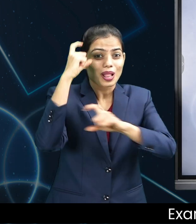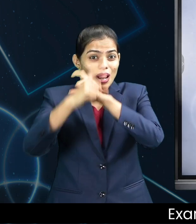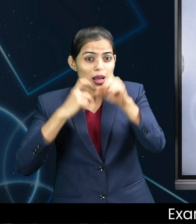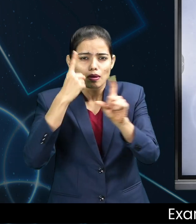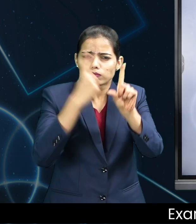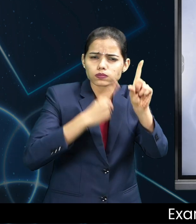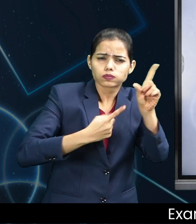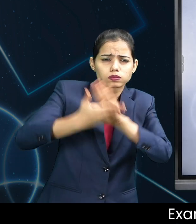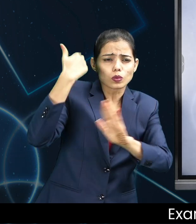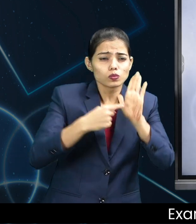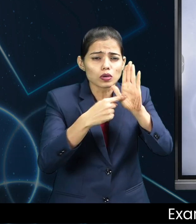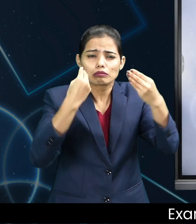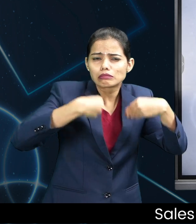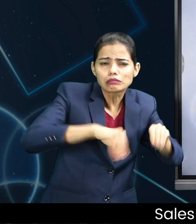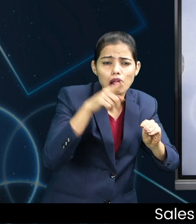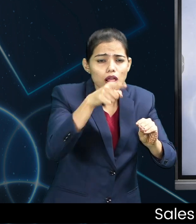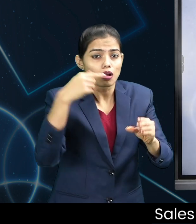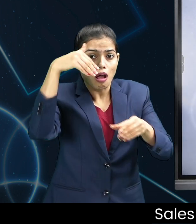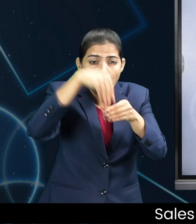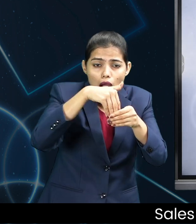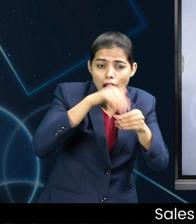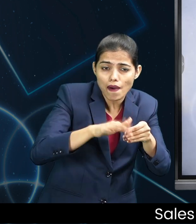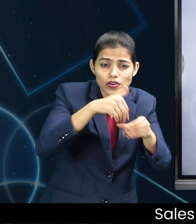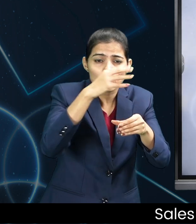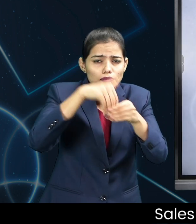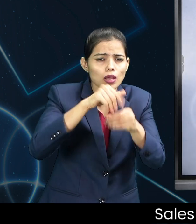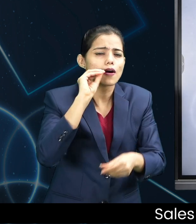Example: company annual report, sales record and internal information.